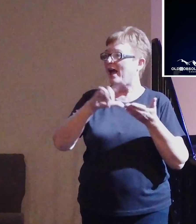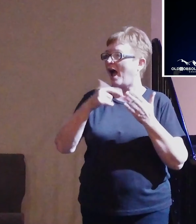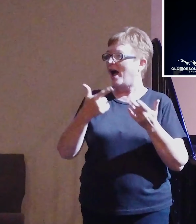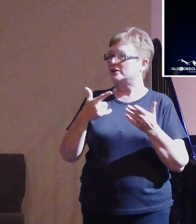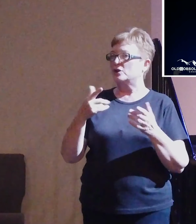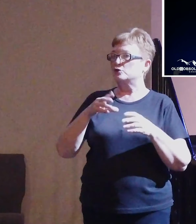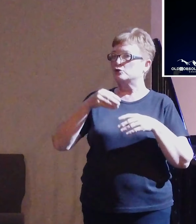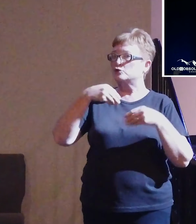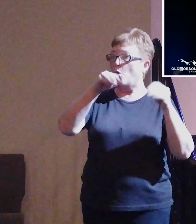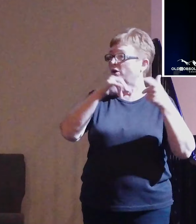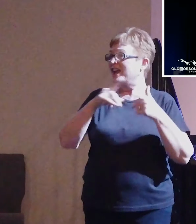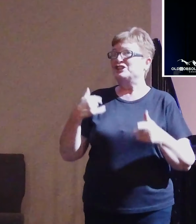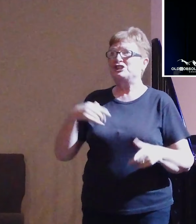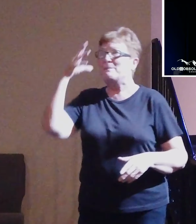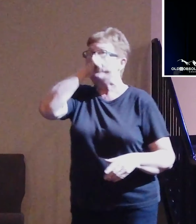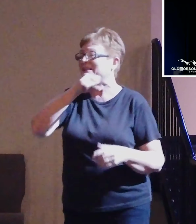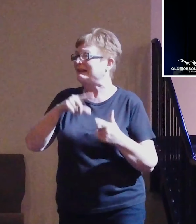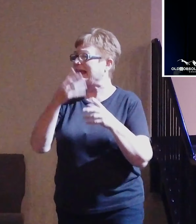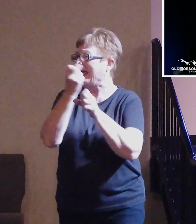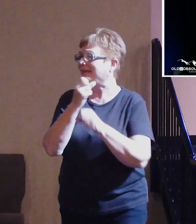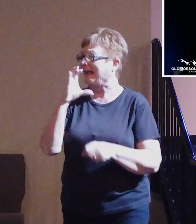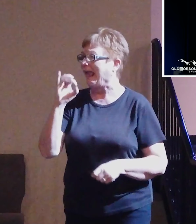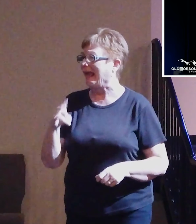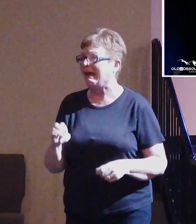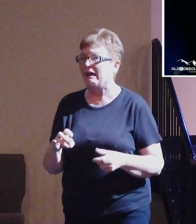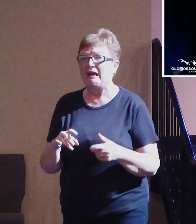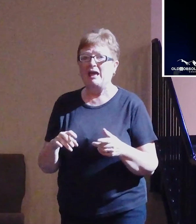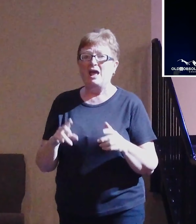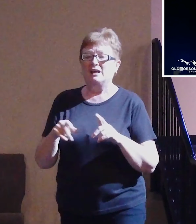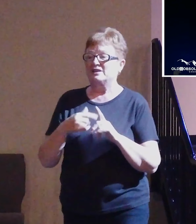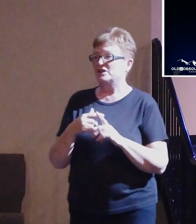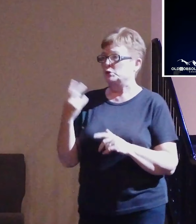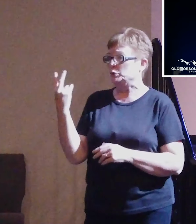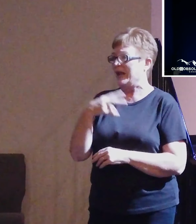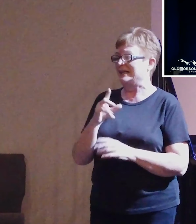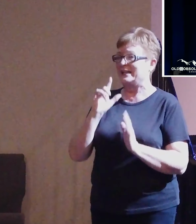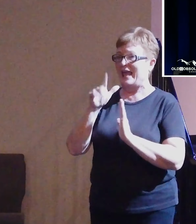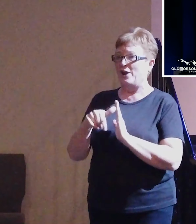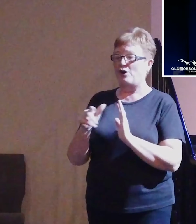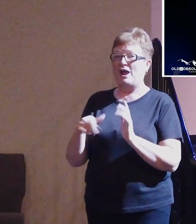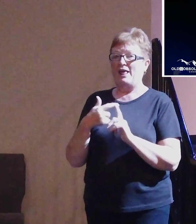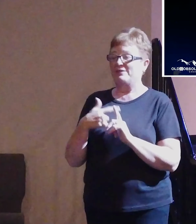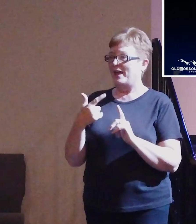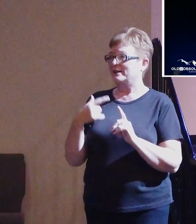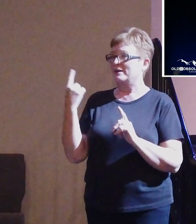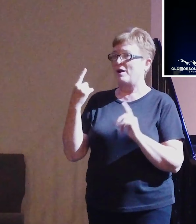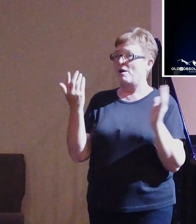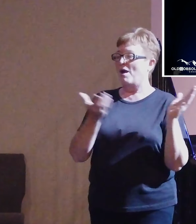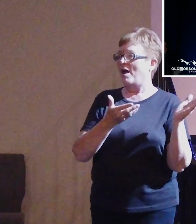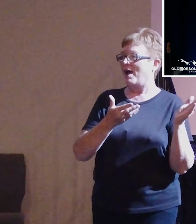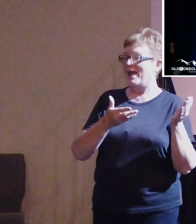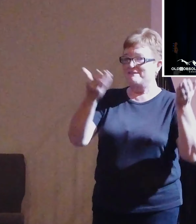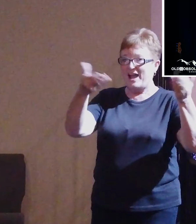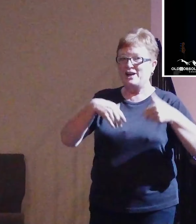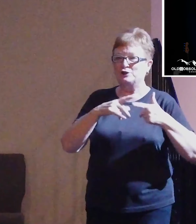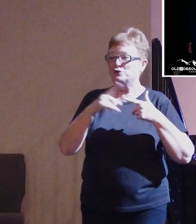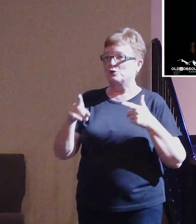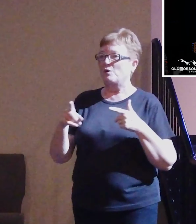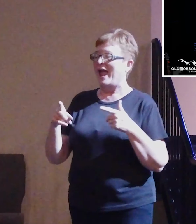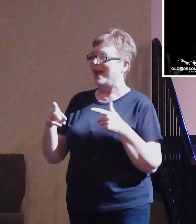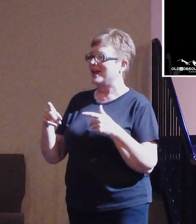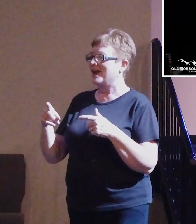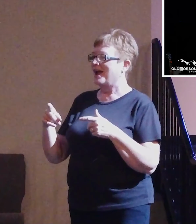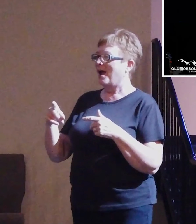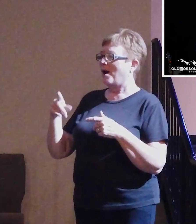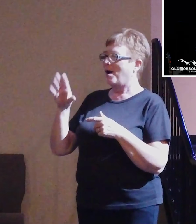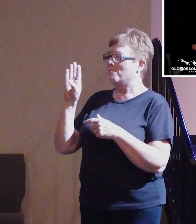terrified that she's going to be busted. Well, a day or two later she was invited to some sort of a wedding shower or bridal shower or whatever it